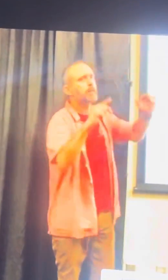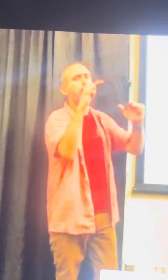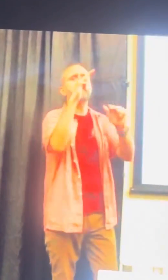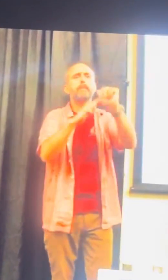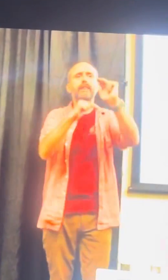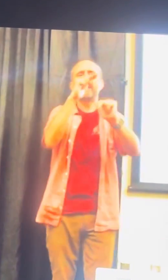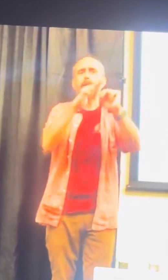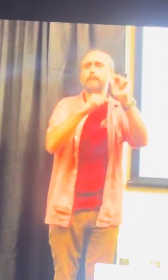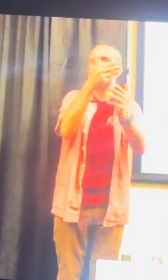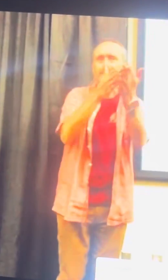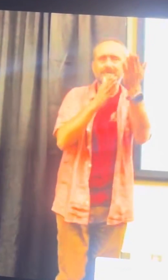next,